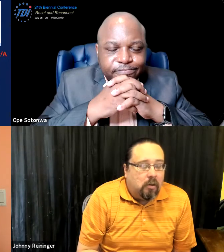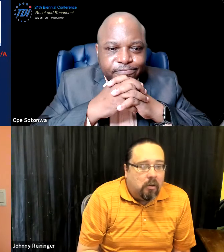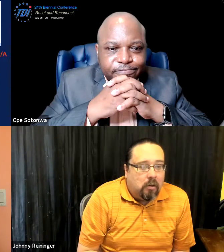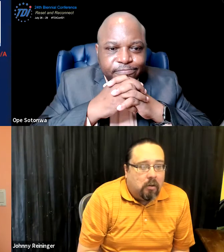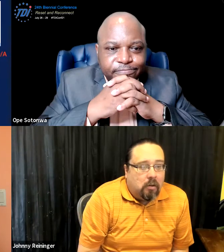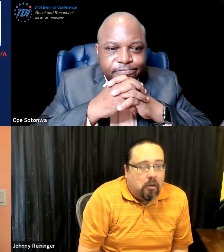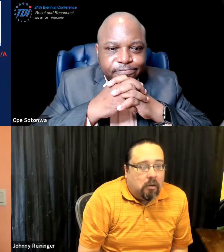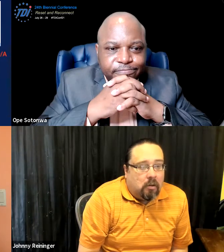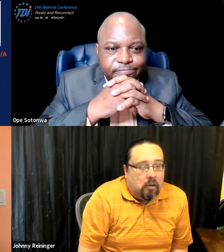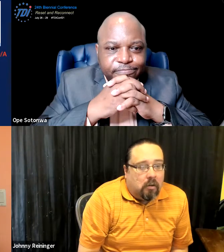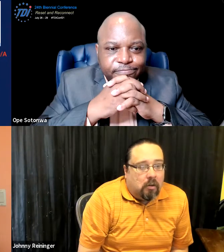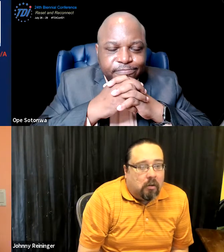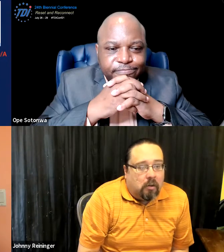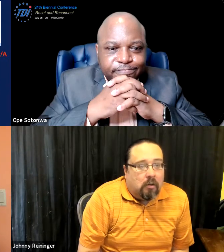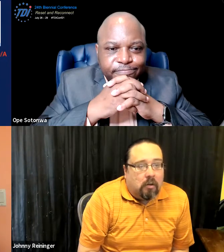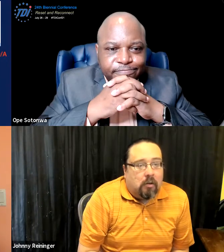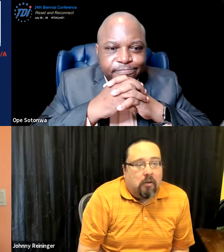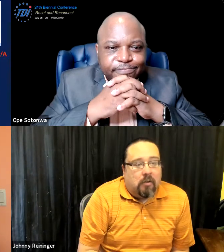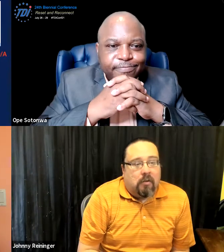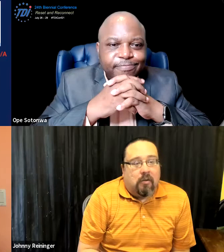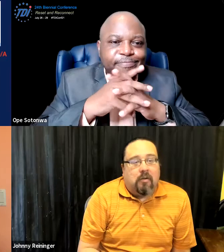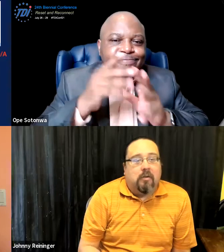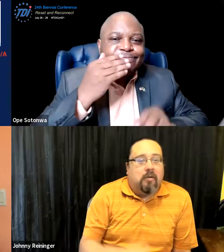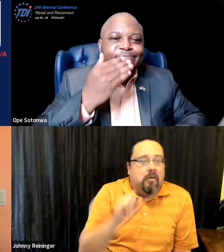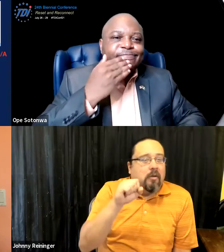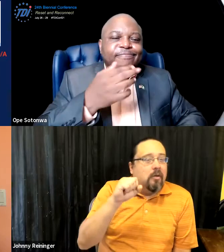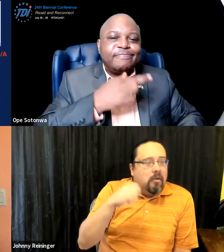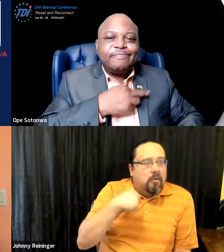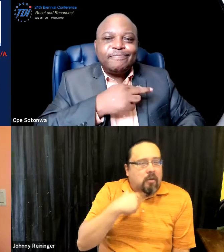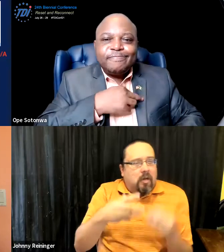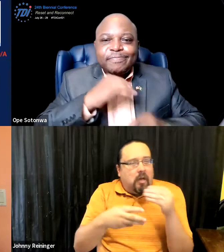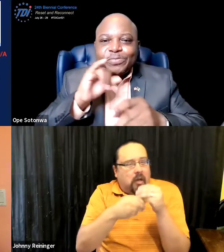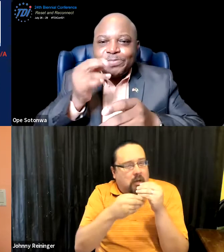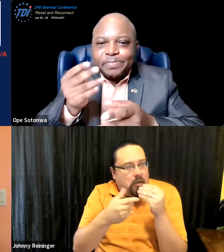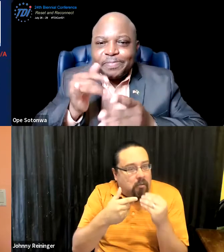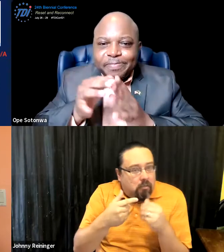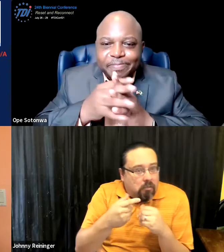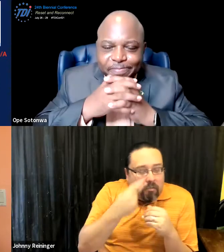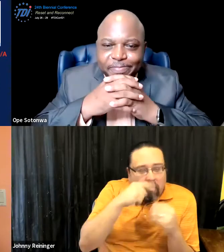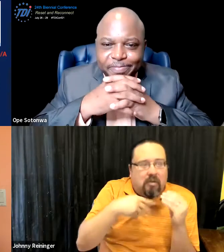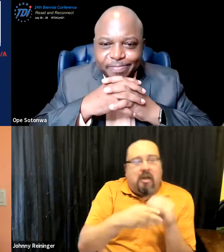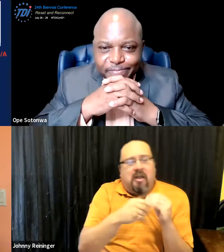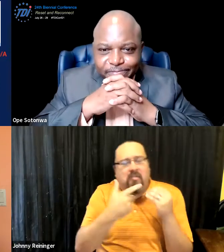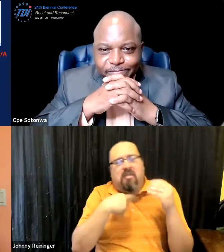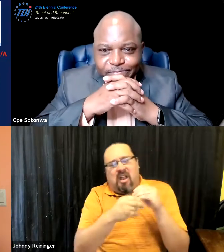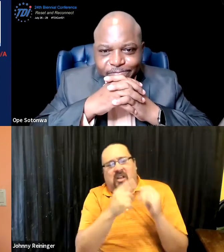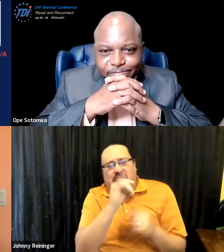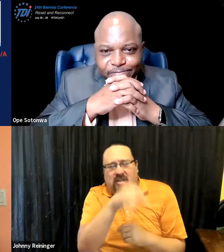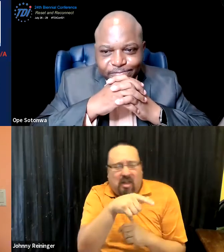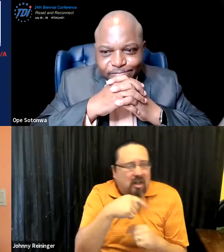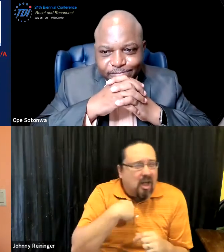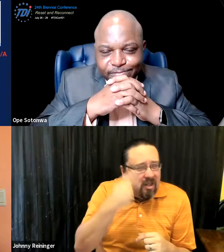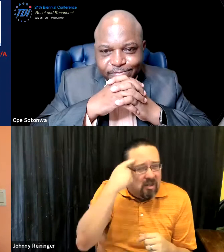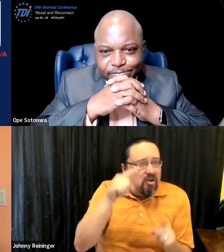affordable, where phones can be at a reduced price. Absolutely. Mrs. Ope, thank you. Johnny?